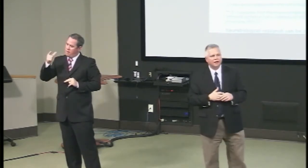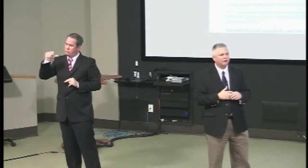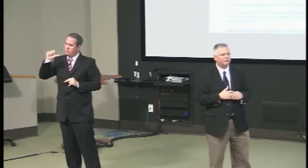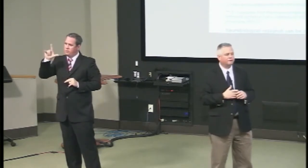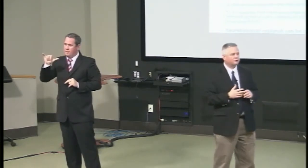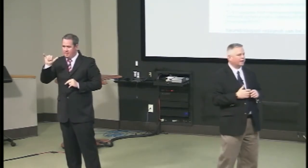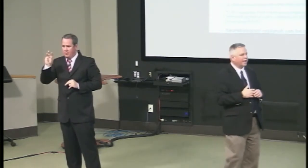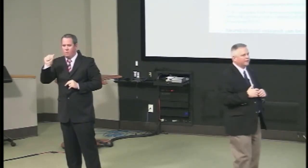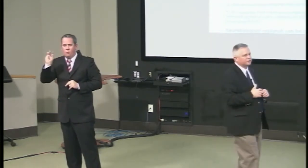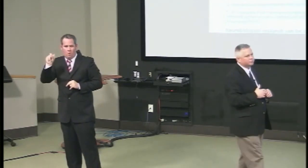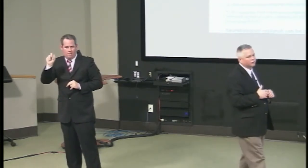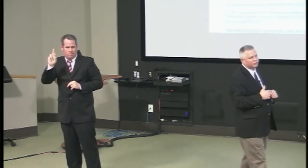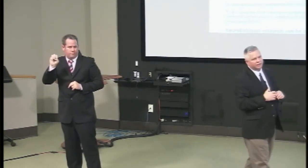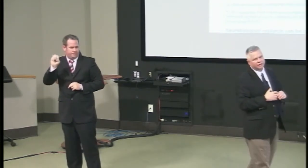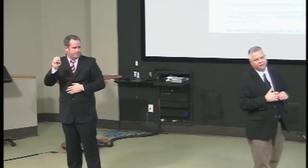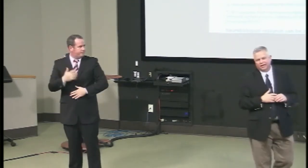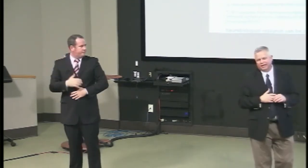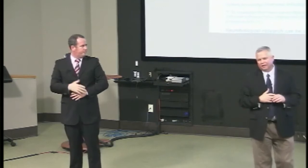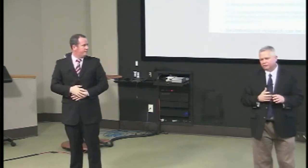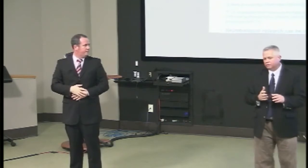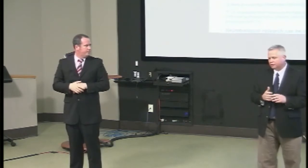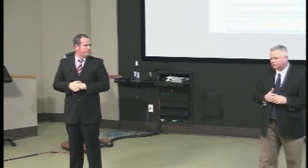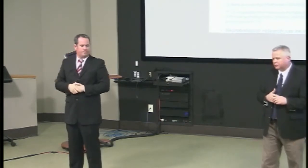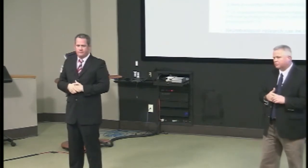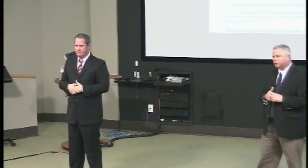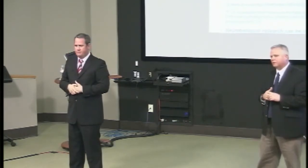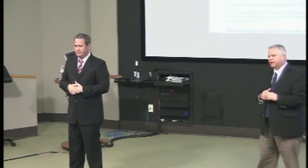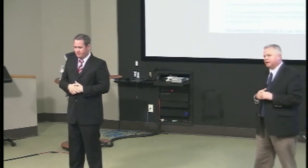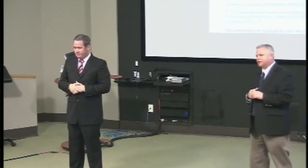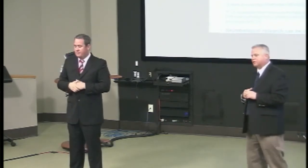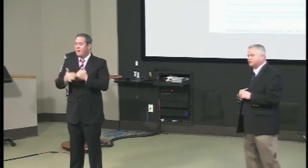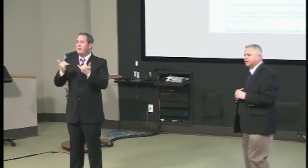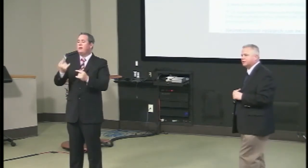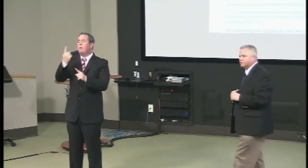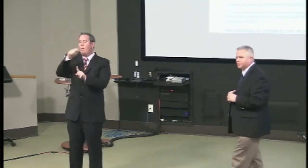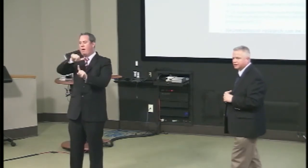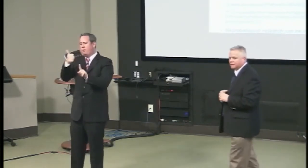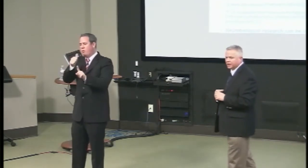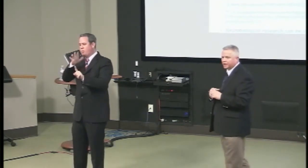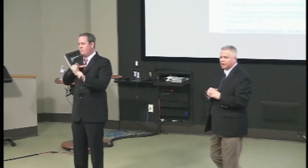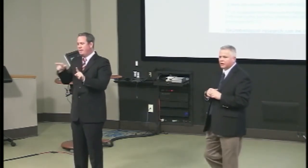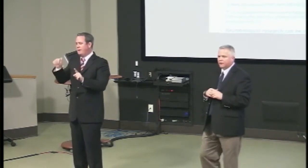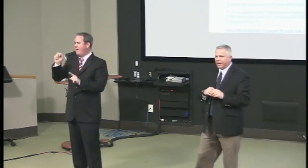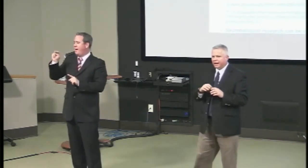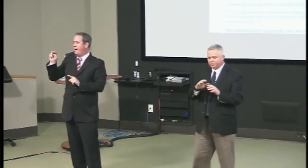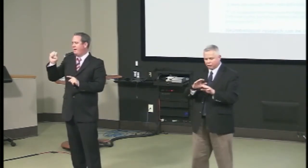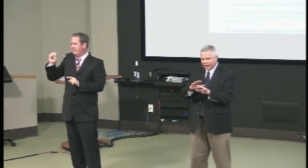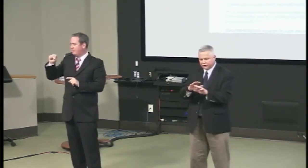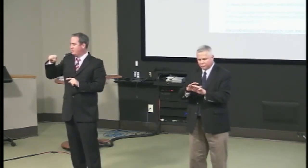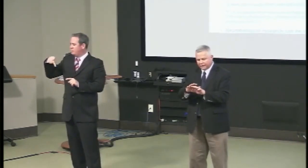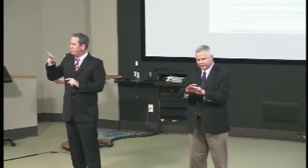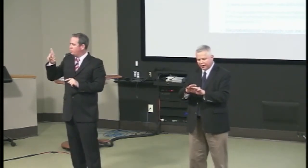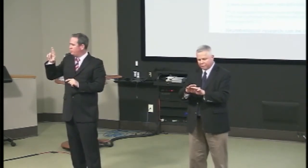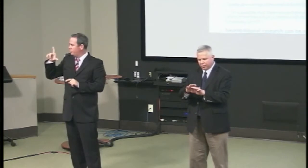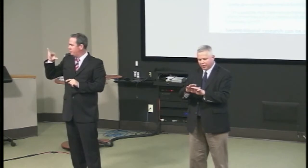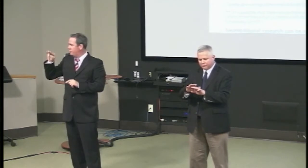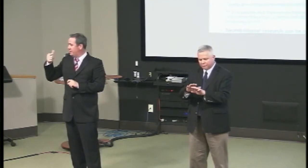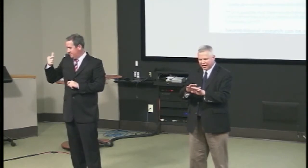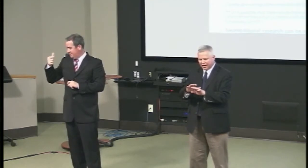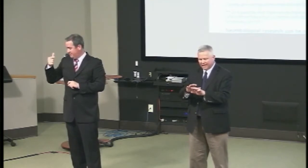like folks like Anne Sperling and to a degree Joe Ziegler recently that have tried to